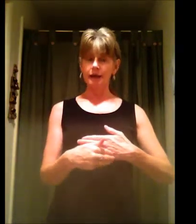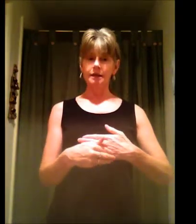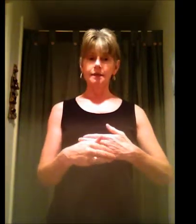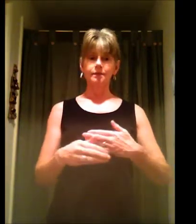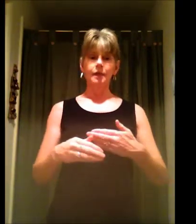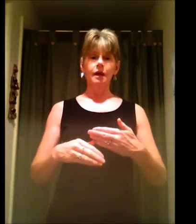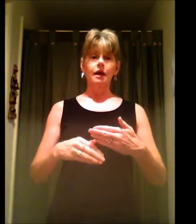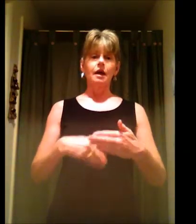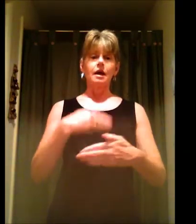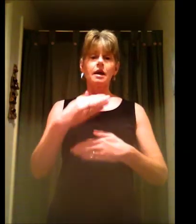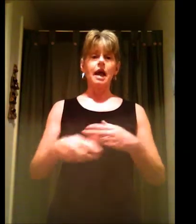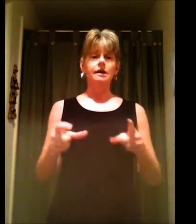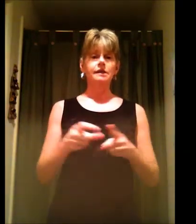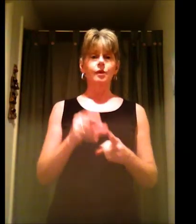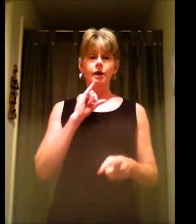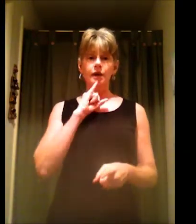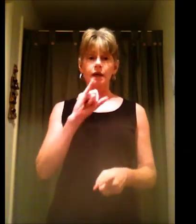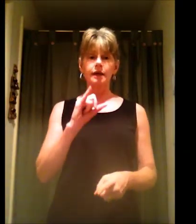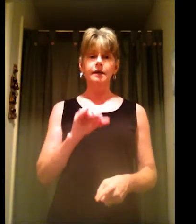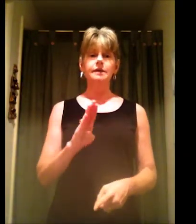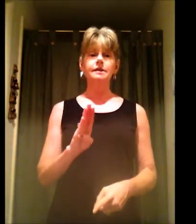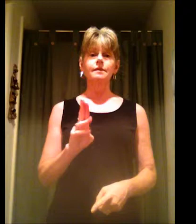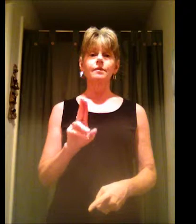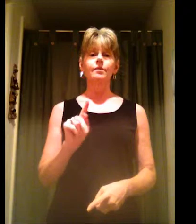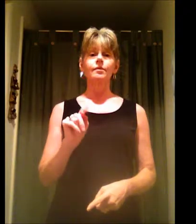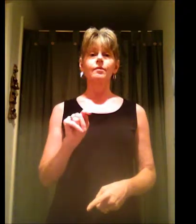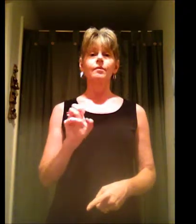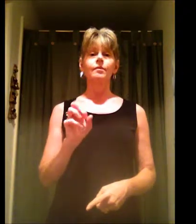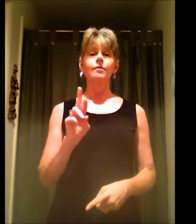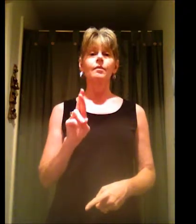hand. Next word is